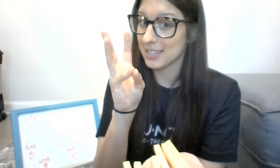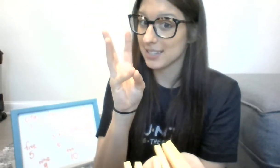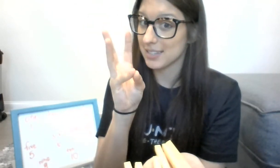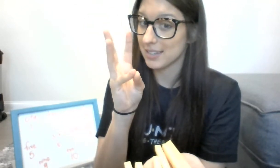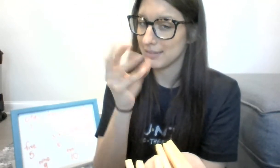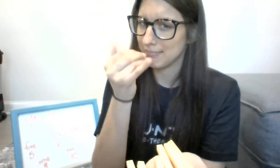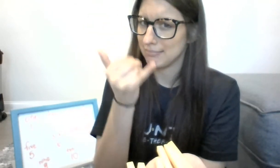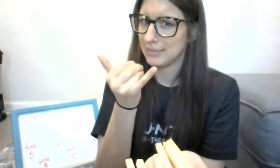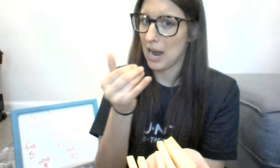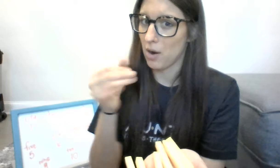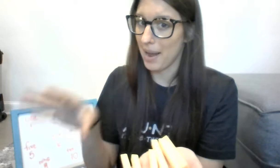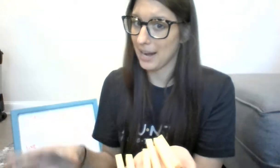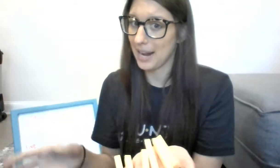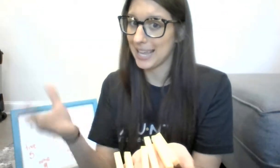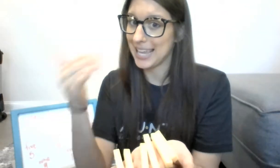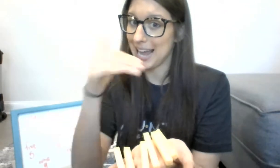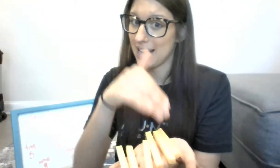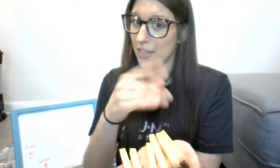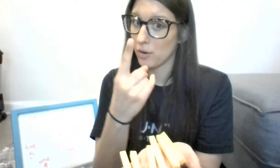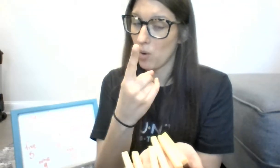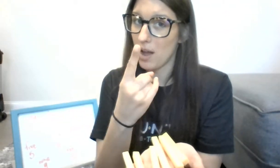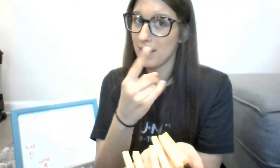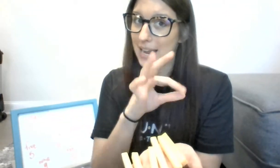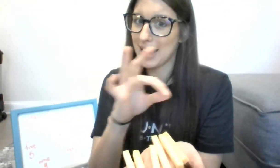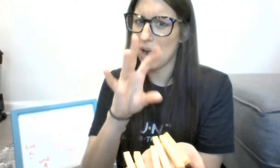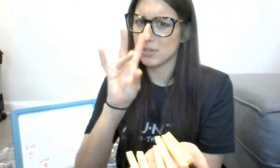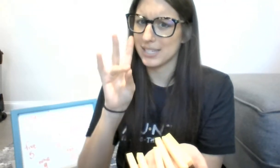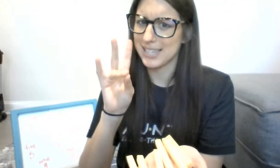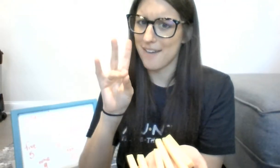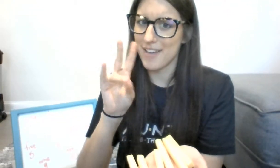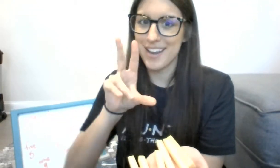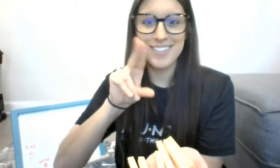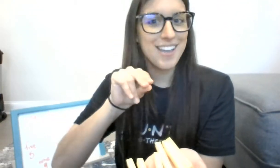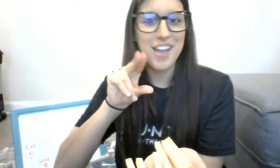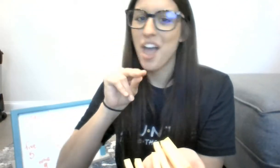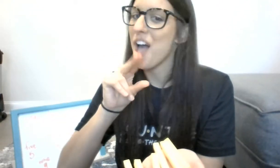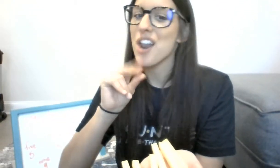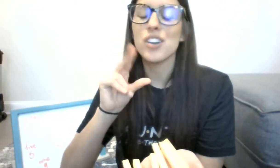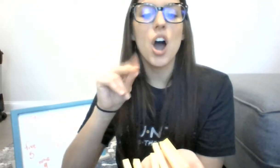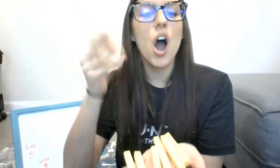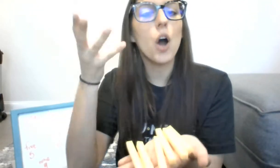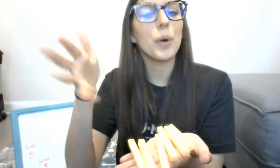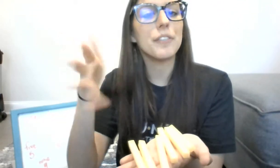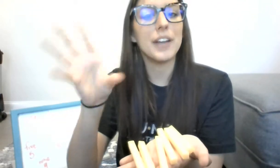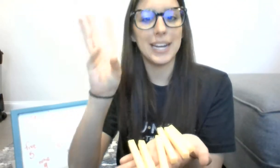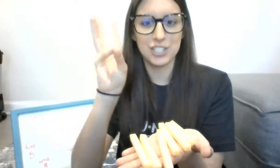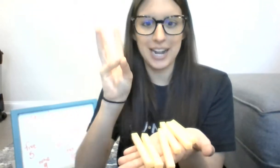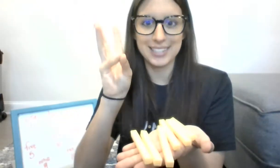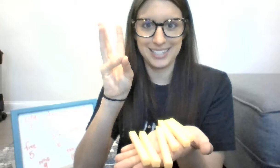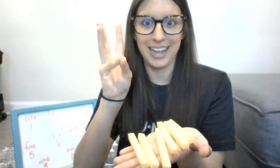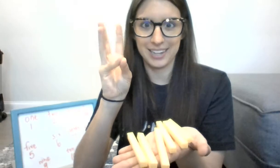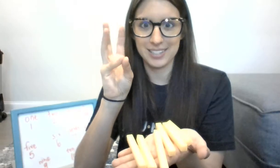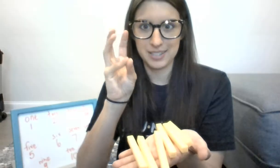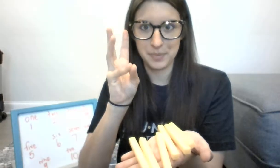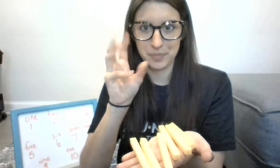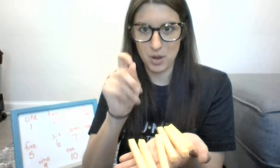6. Now am I going to get another one and count to 7? No, we're finished at 6.